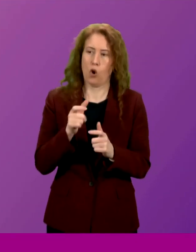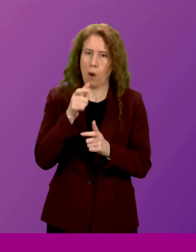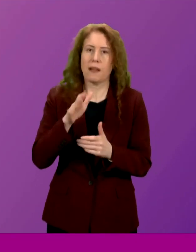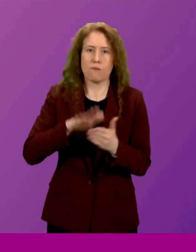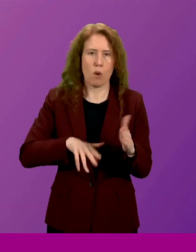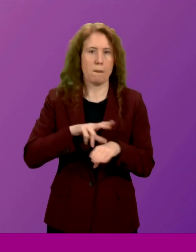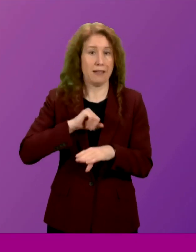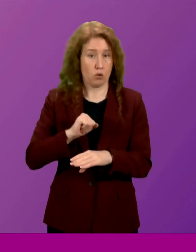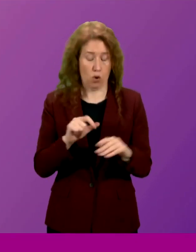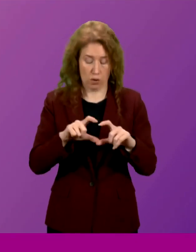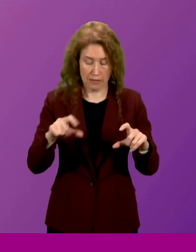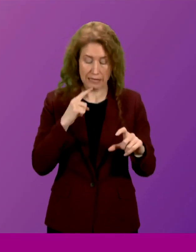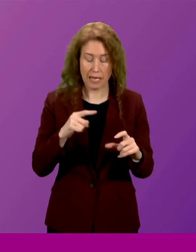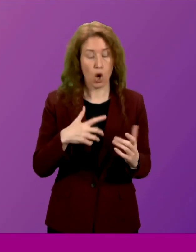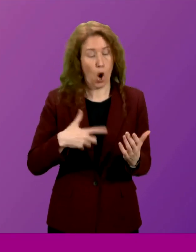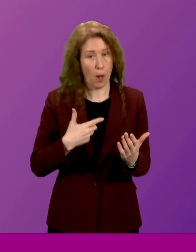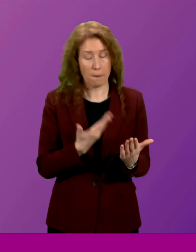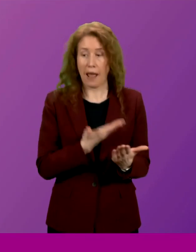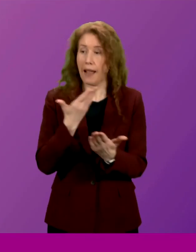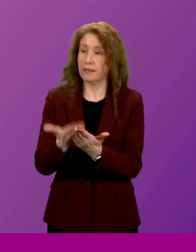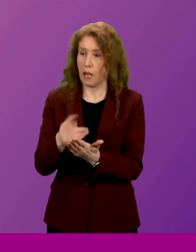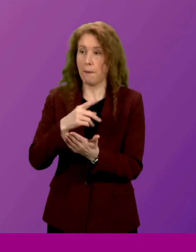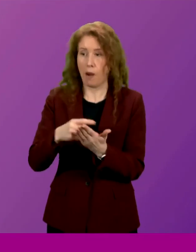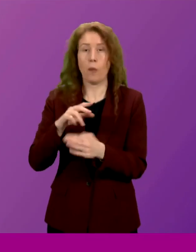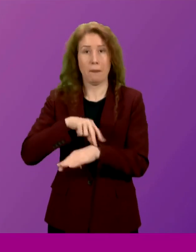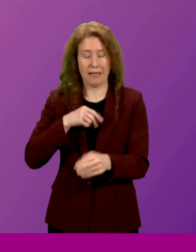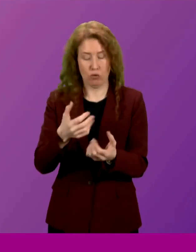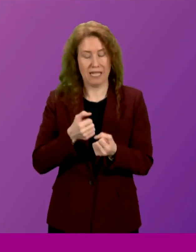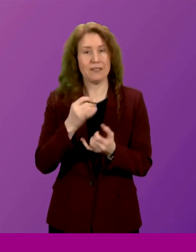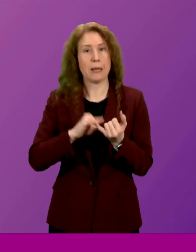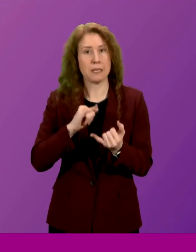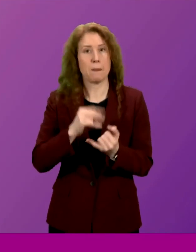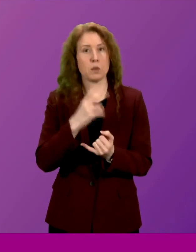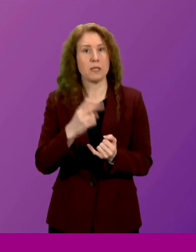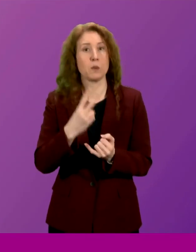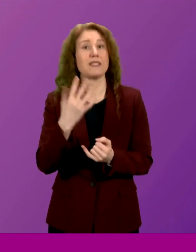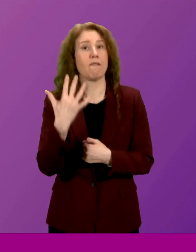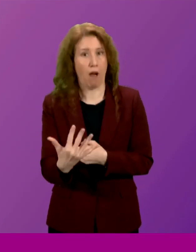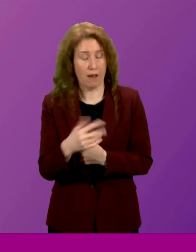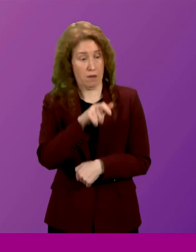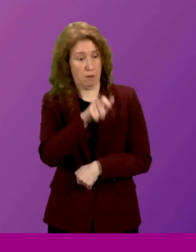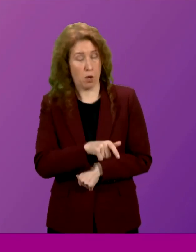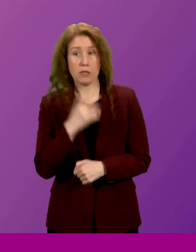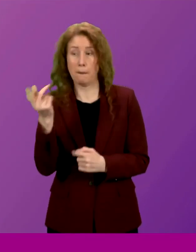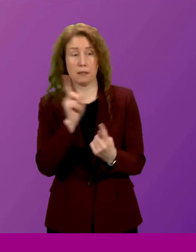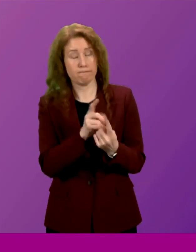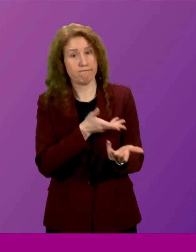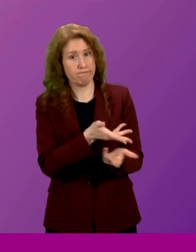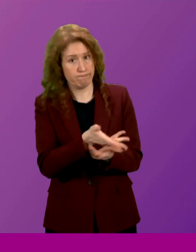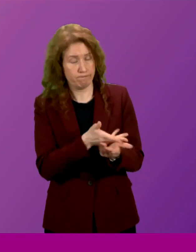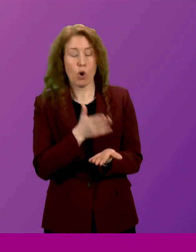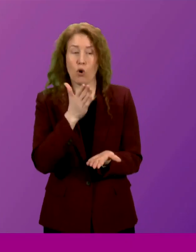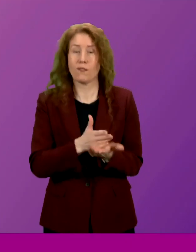from Police Scotland. A complaint about the police was received in September 2025. The complainer was spoken to, and we